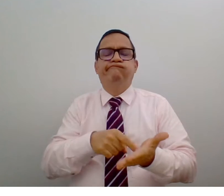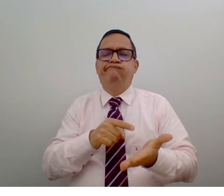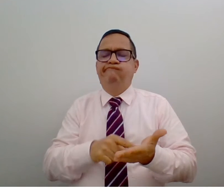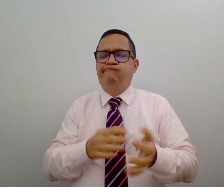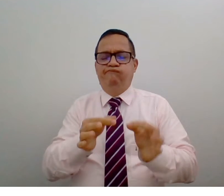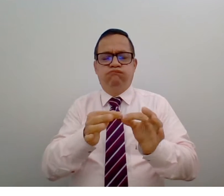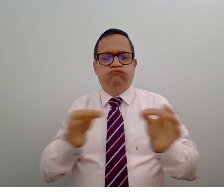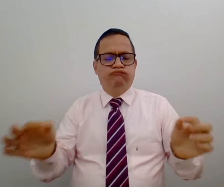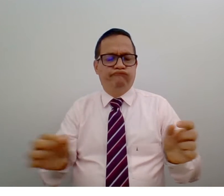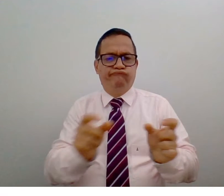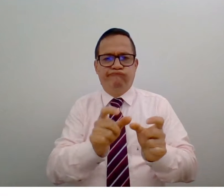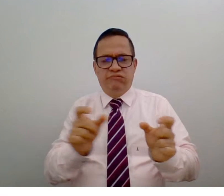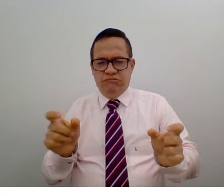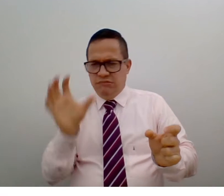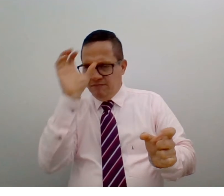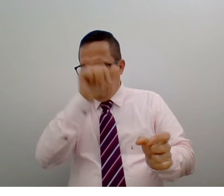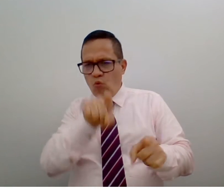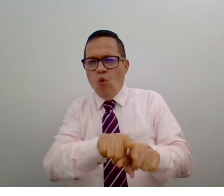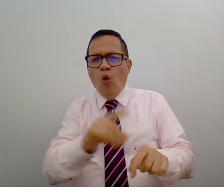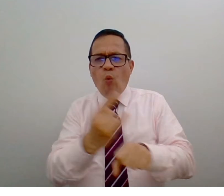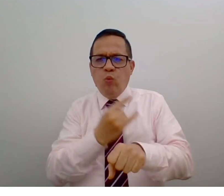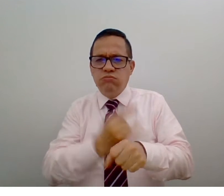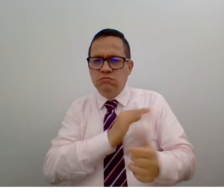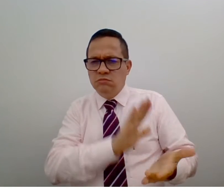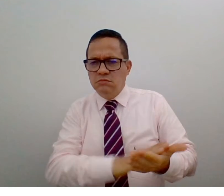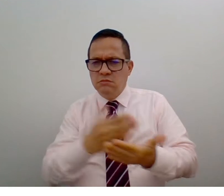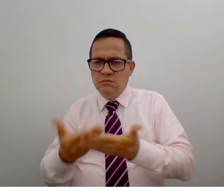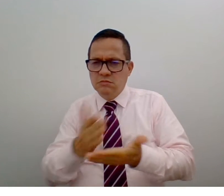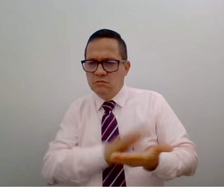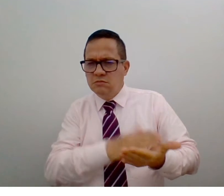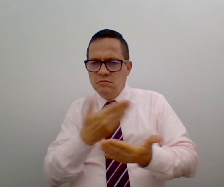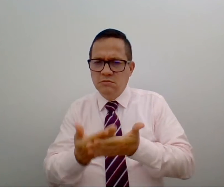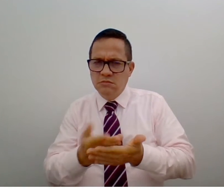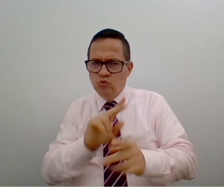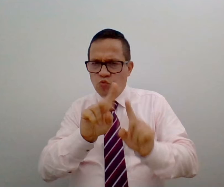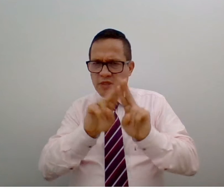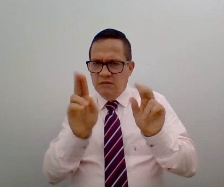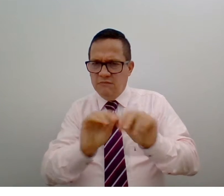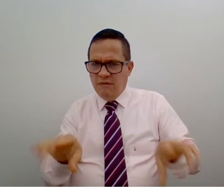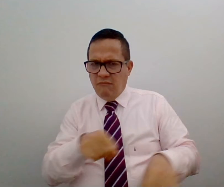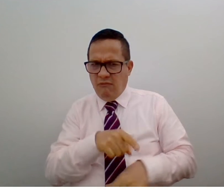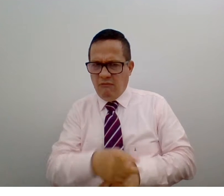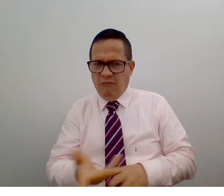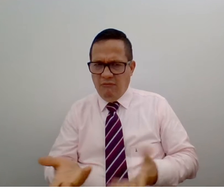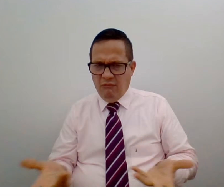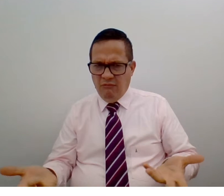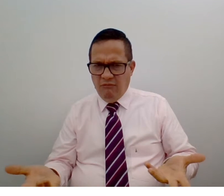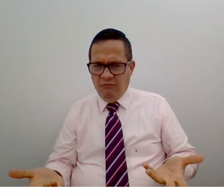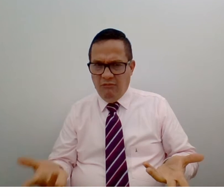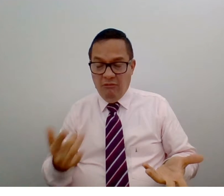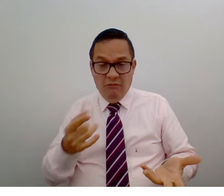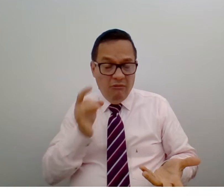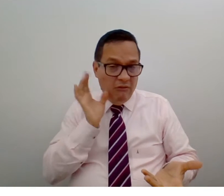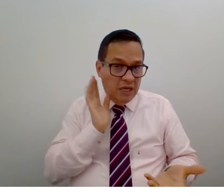online translators in the composition. The activity was not carried